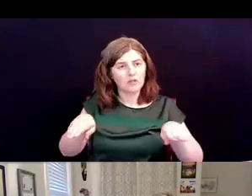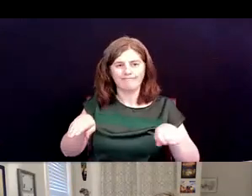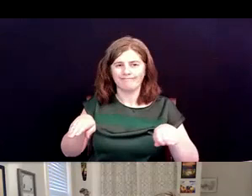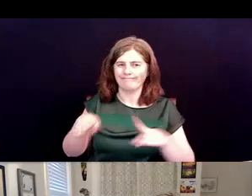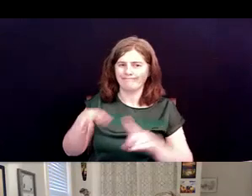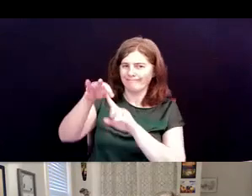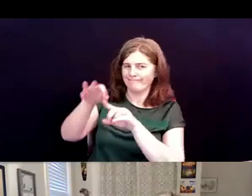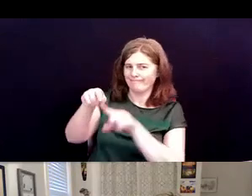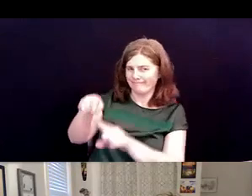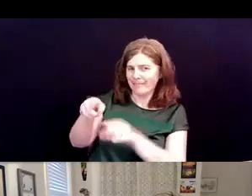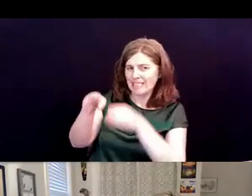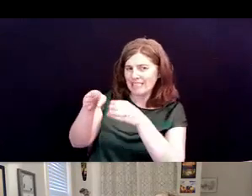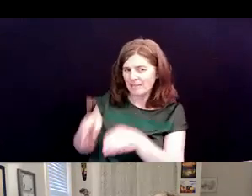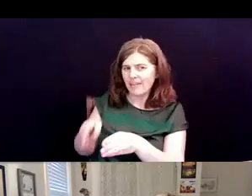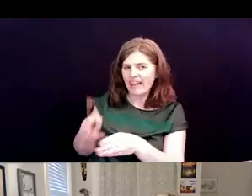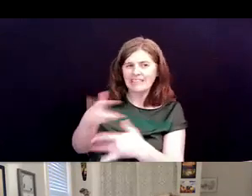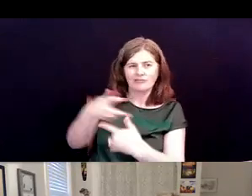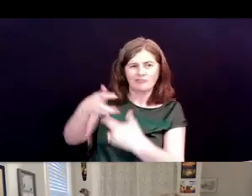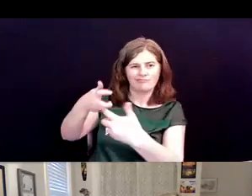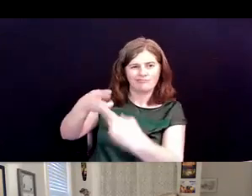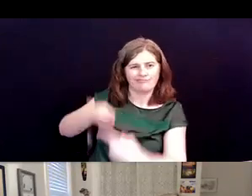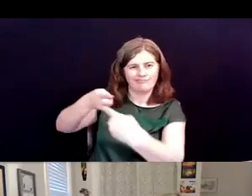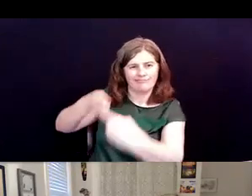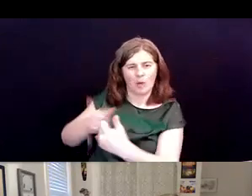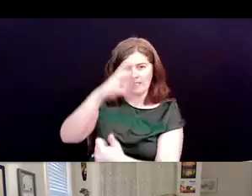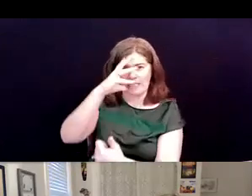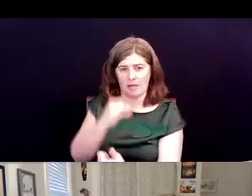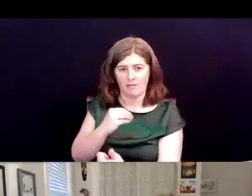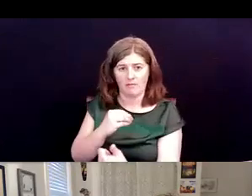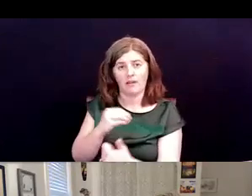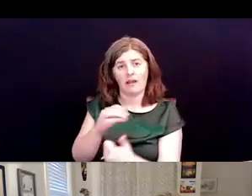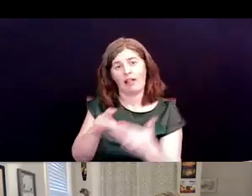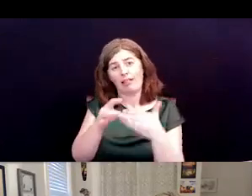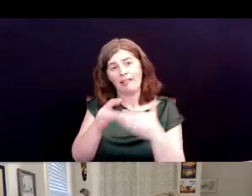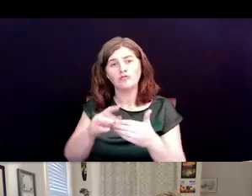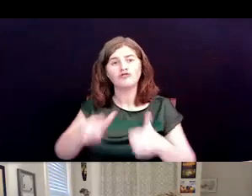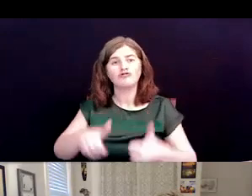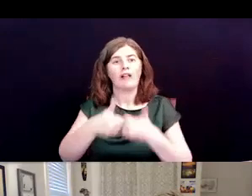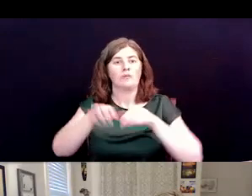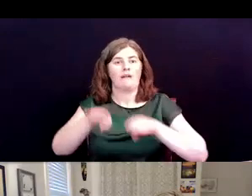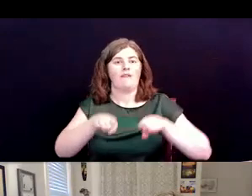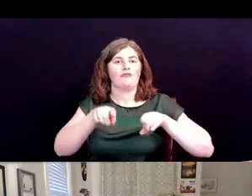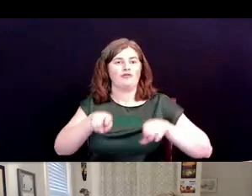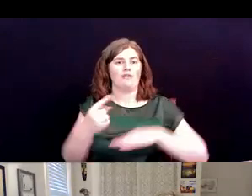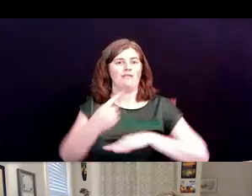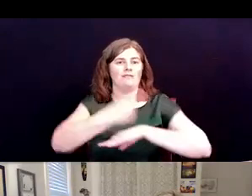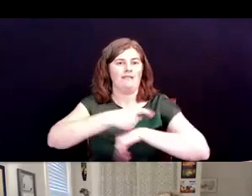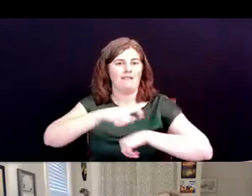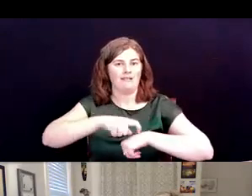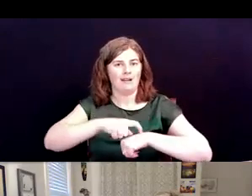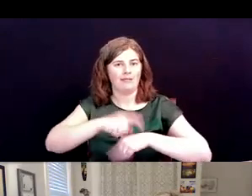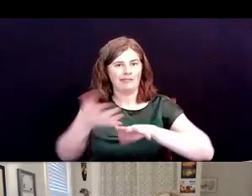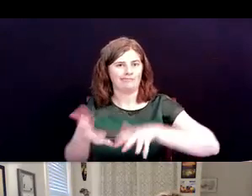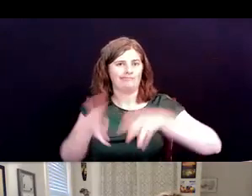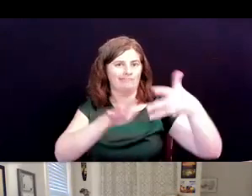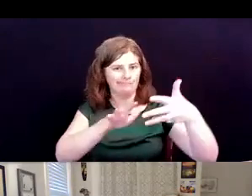sleep difficulties. This can also lead to challenging daytime behaviors that can be a result of those sleep